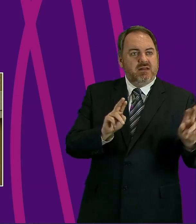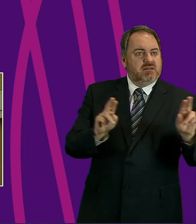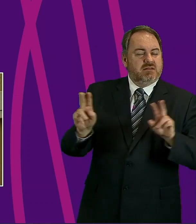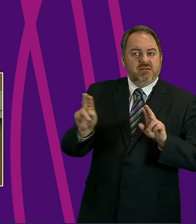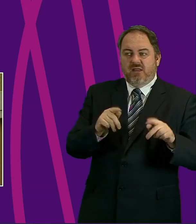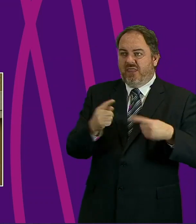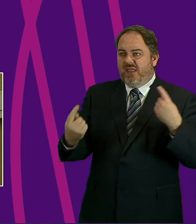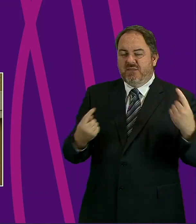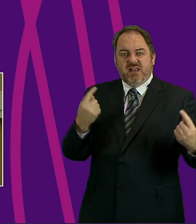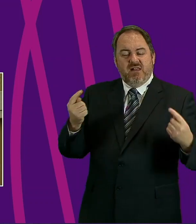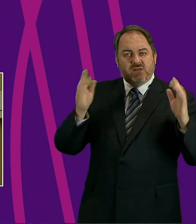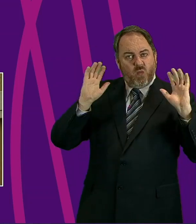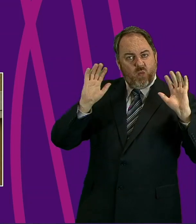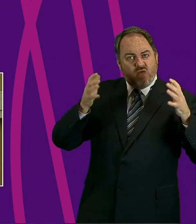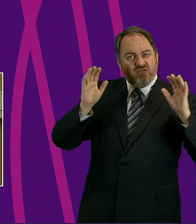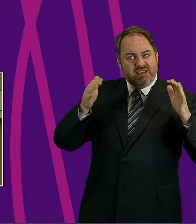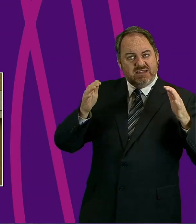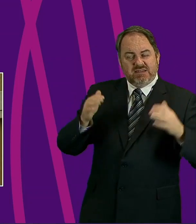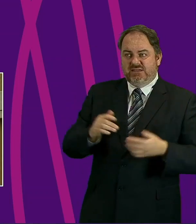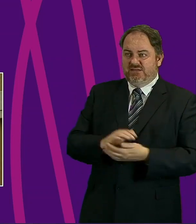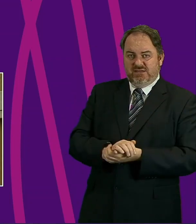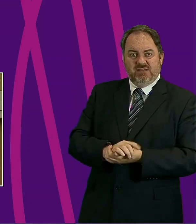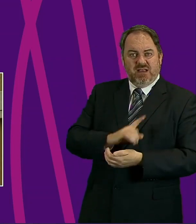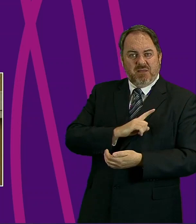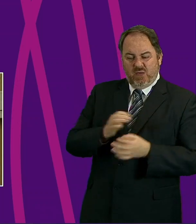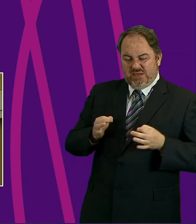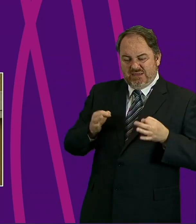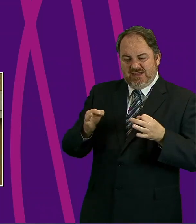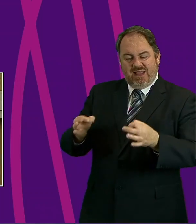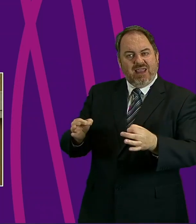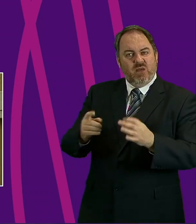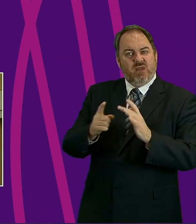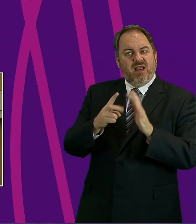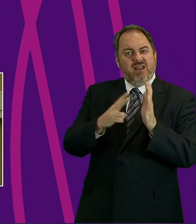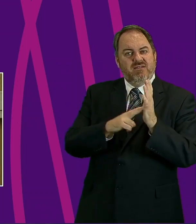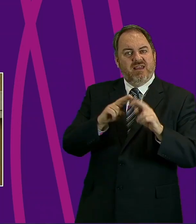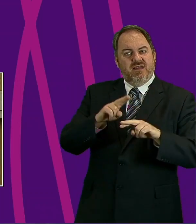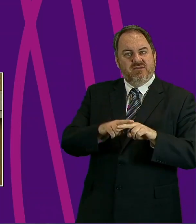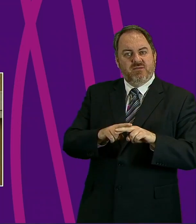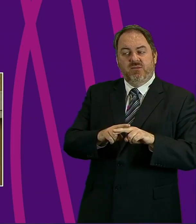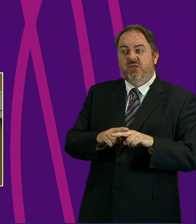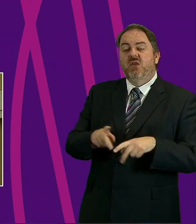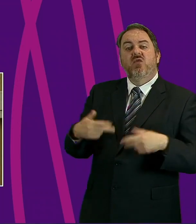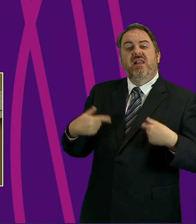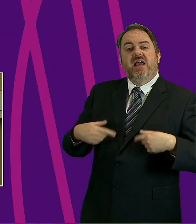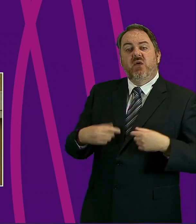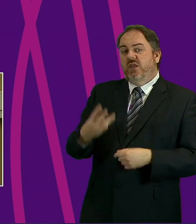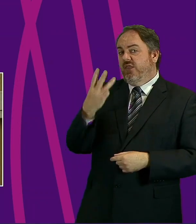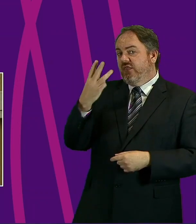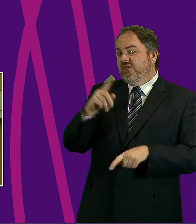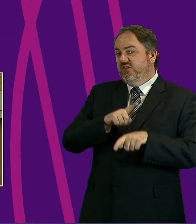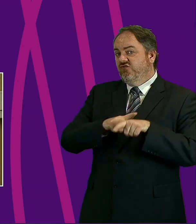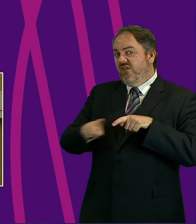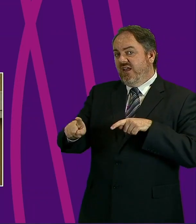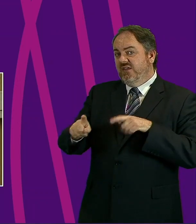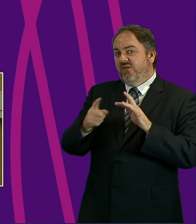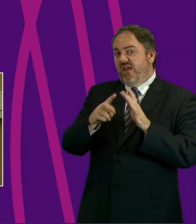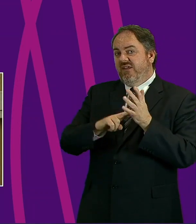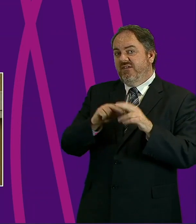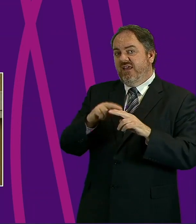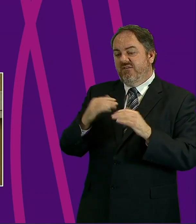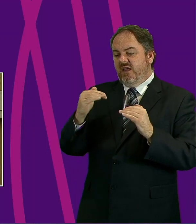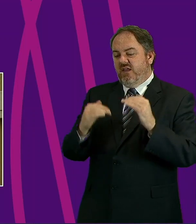own situation, and one concern that's recurring has been that in Scotland you're entitled to 3 rounds of IVF on the NHS if you're under 40,